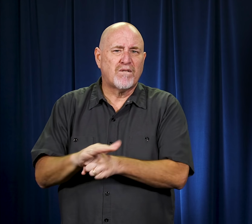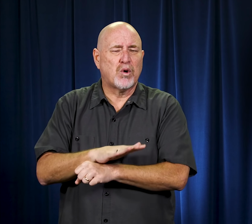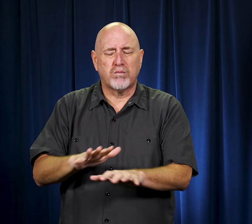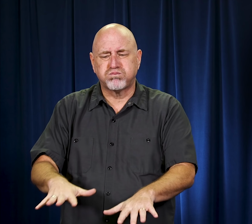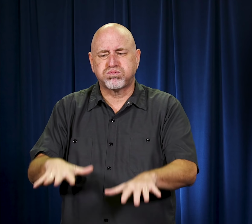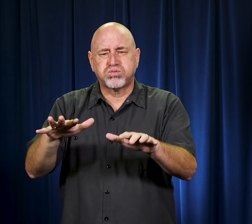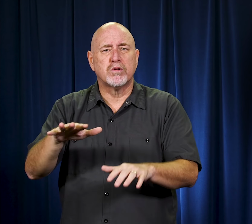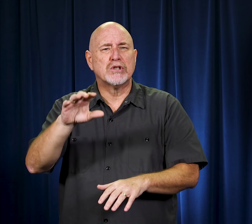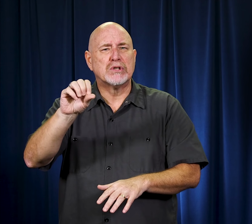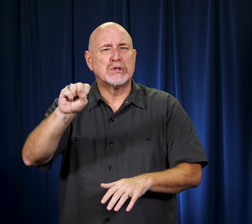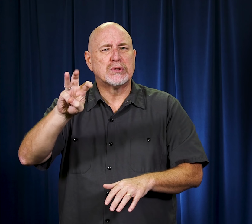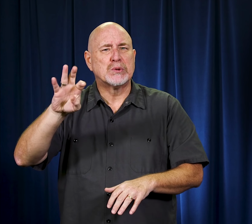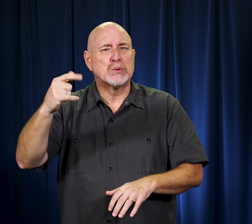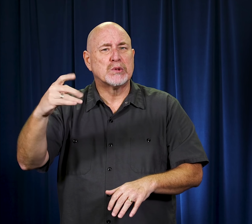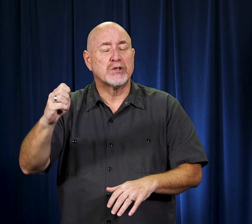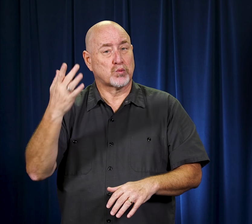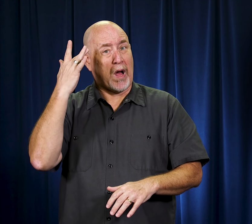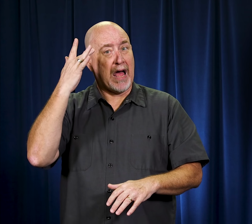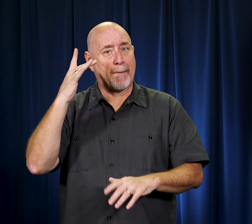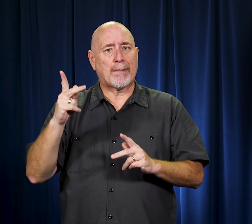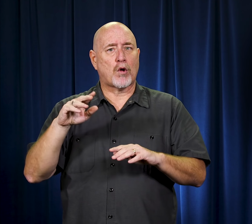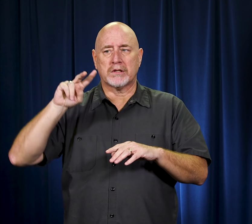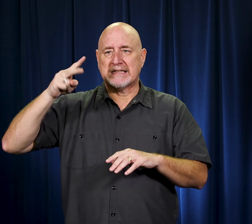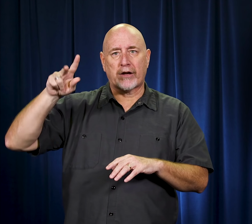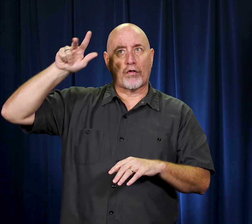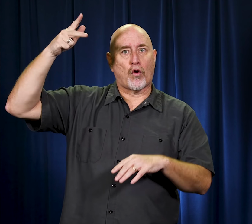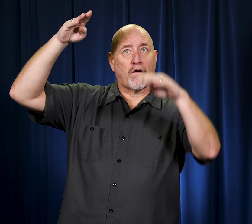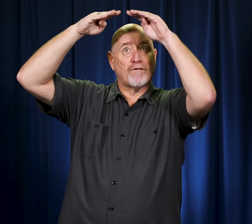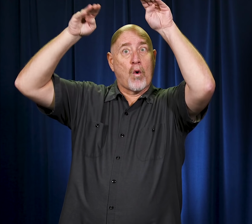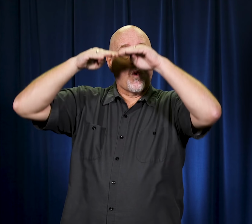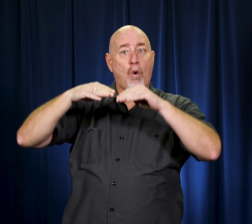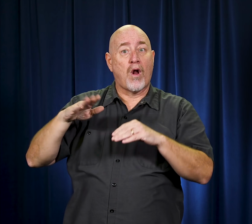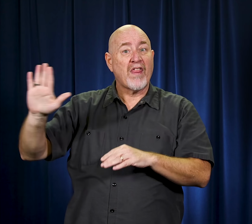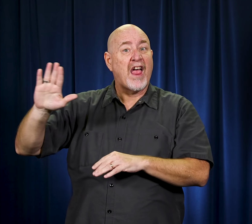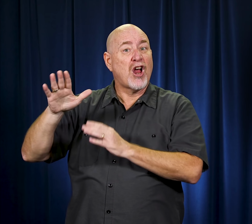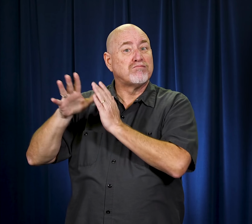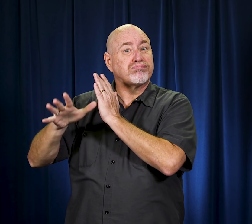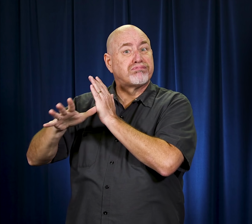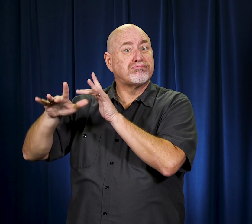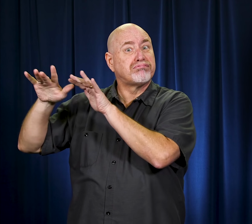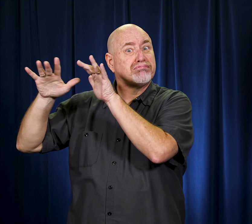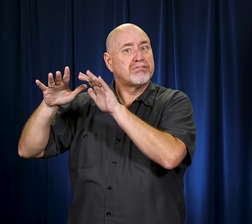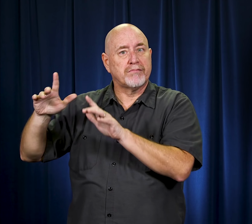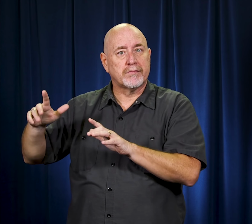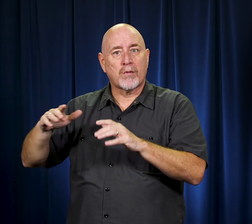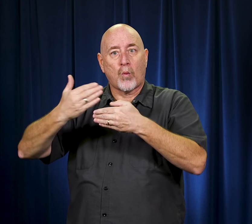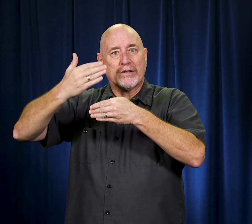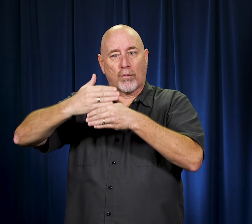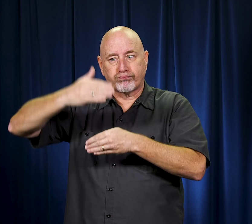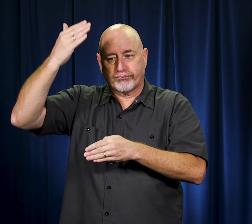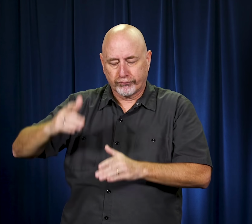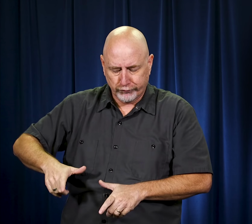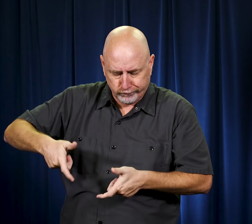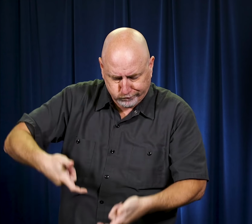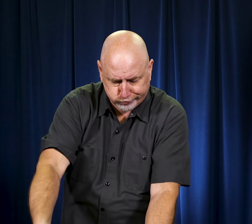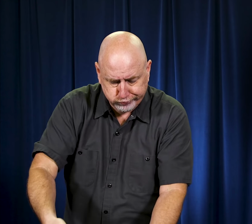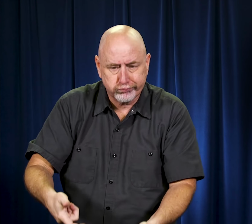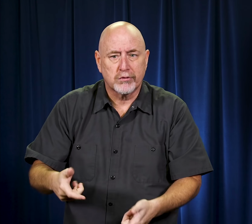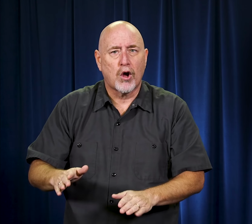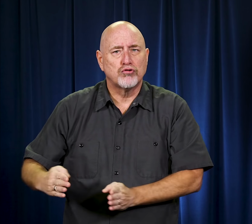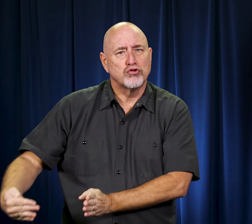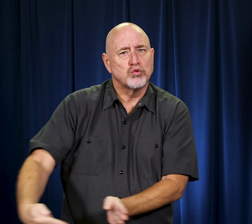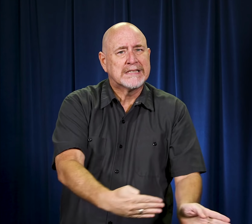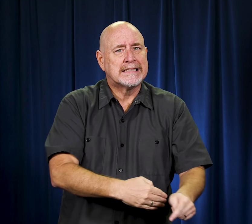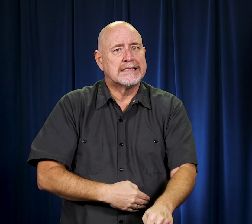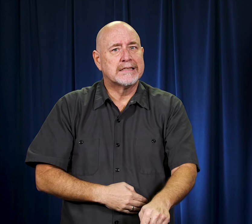would literally open their second and third story windows and dump into the streets. Now, as we know in our